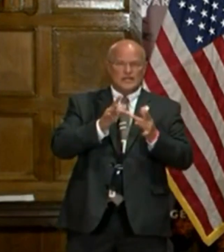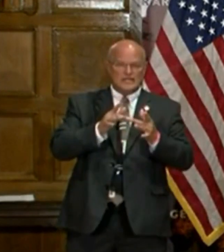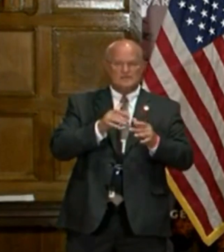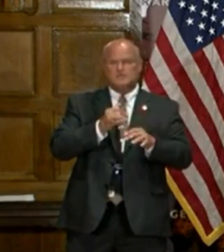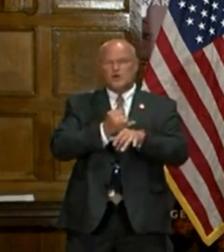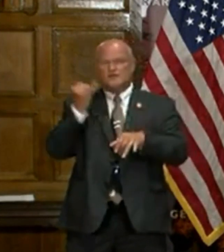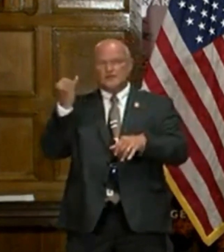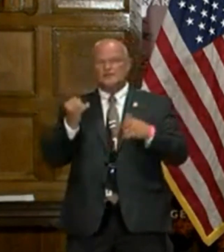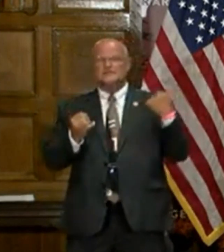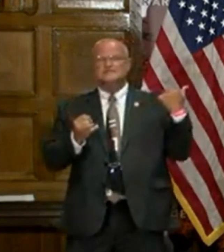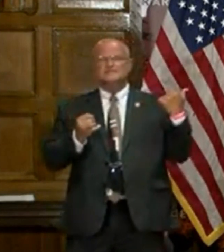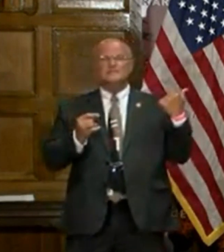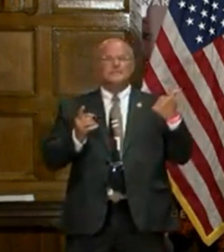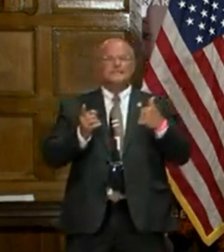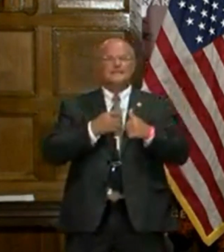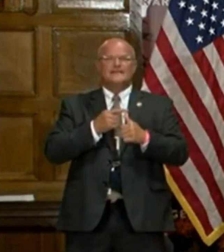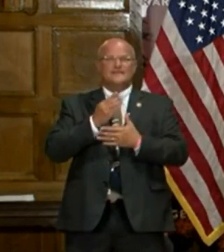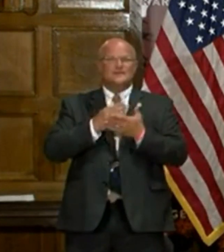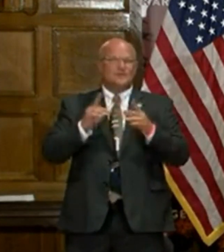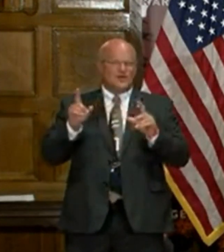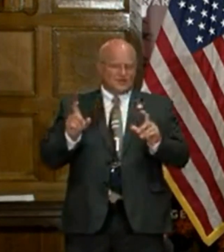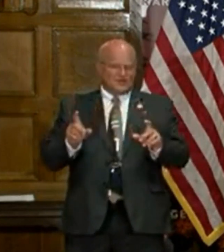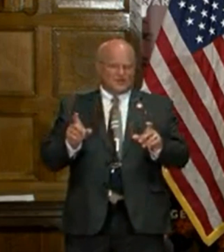Yep. And on your first part of your question,